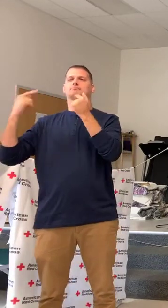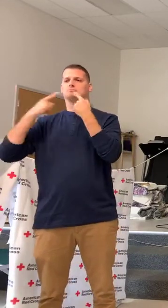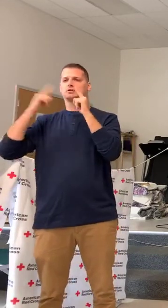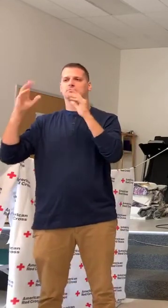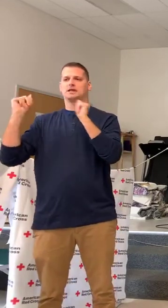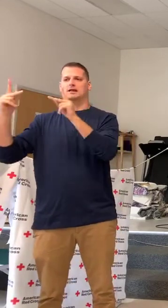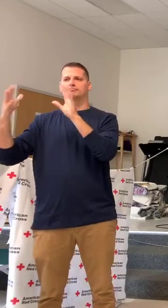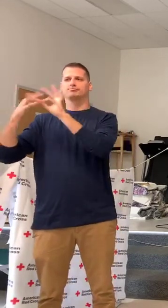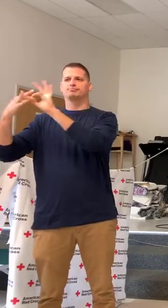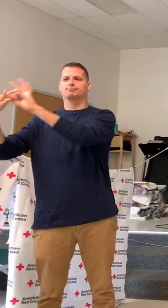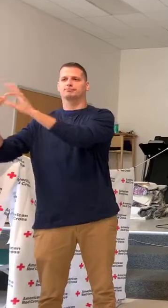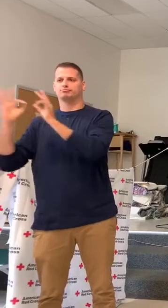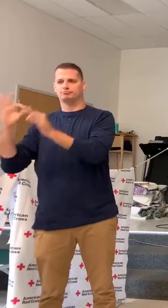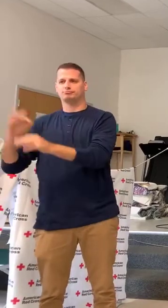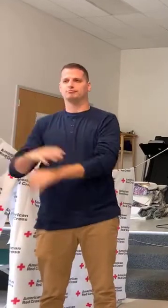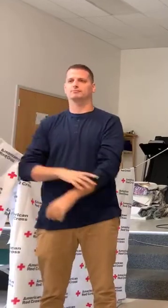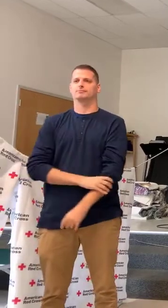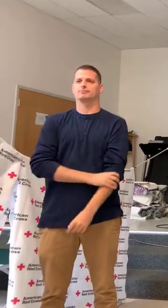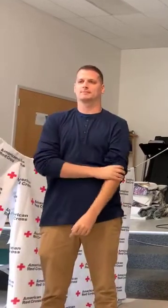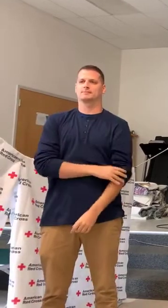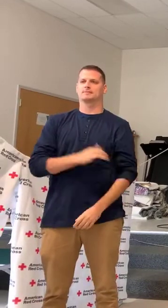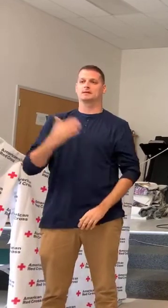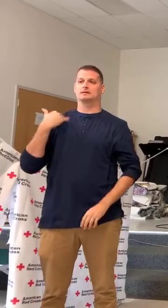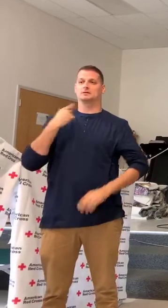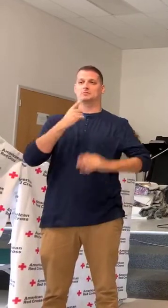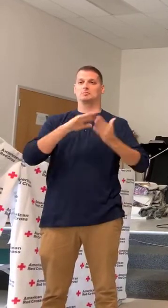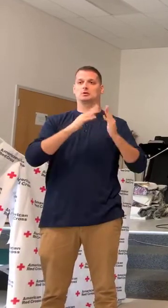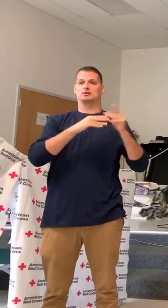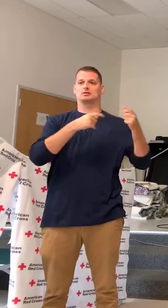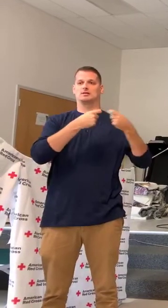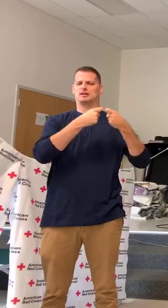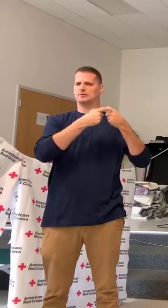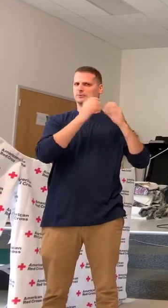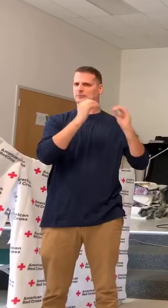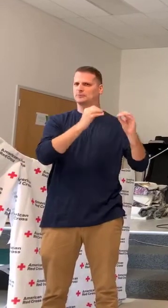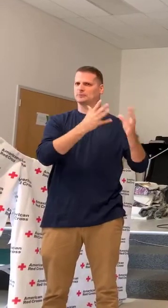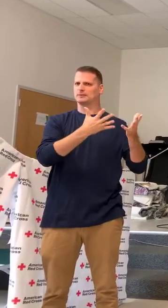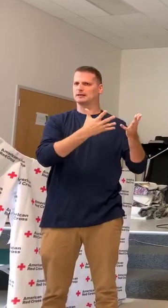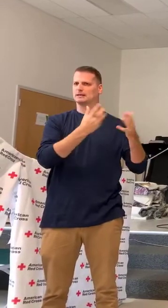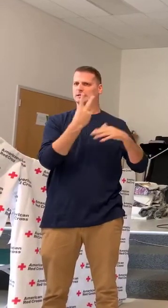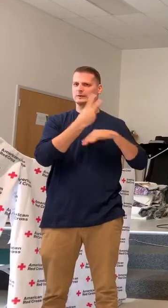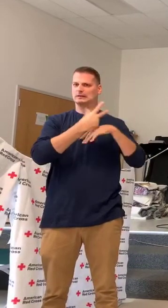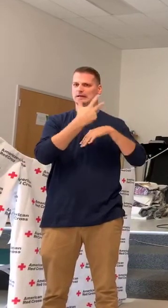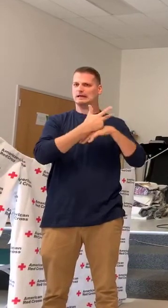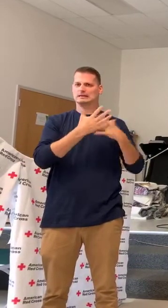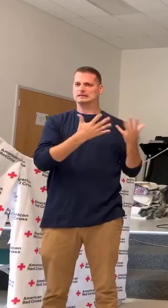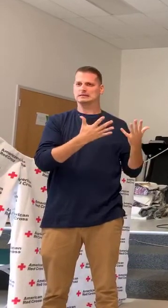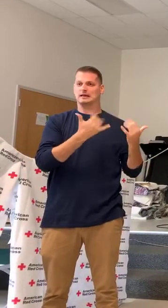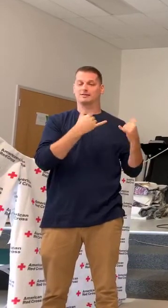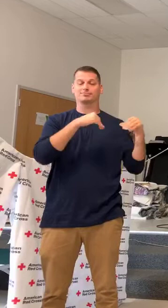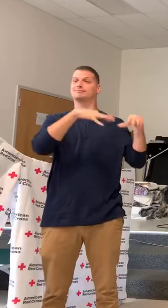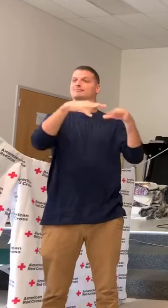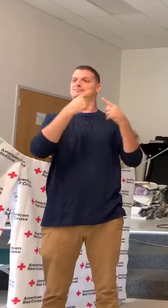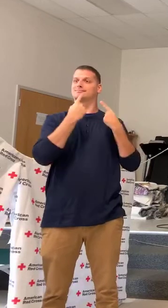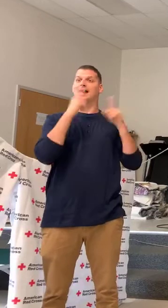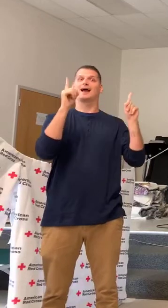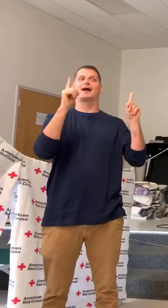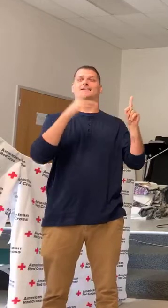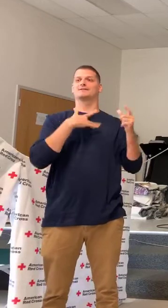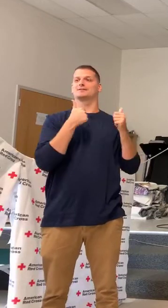and activated, and every day they're getting more. So getting power back into those communities was a priority of ours. So that's another success